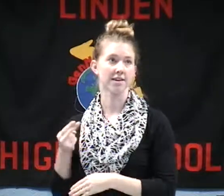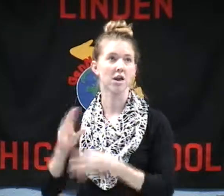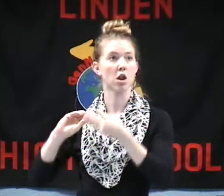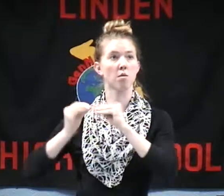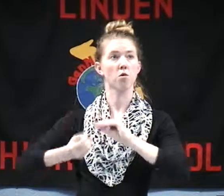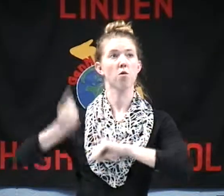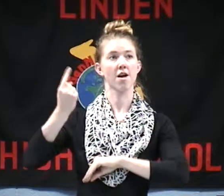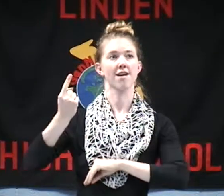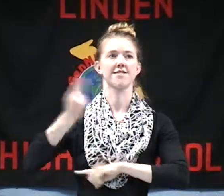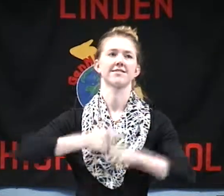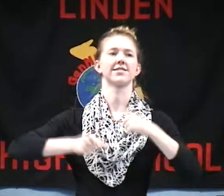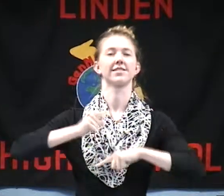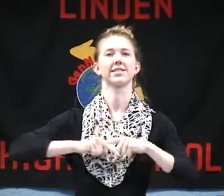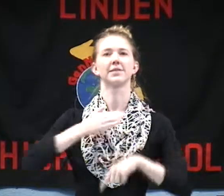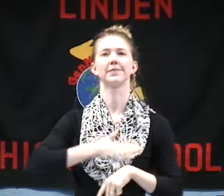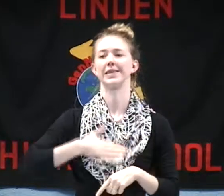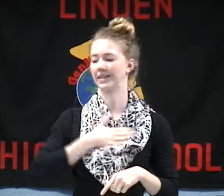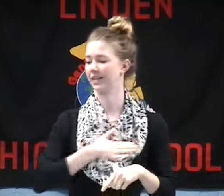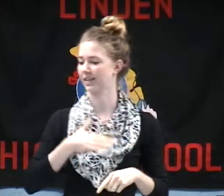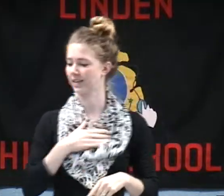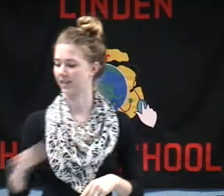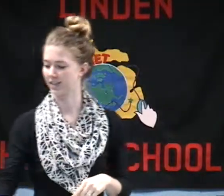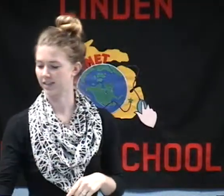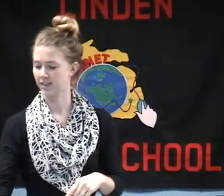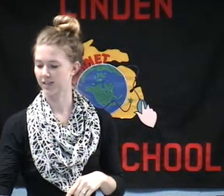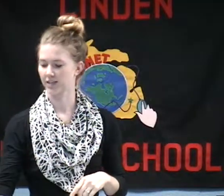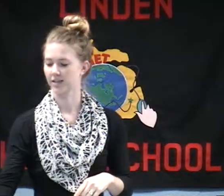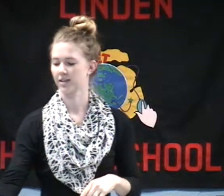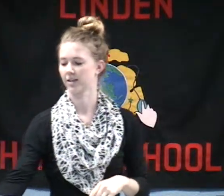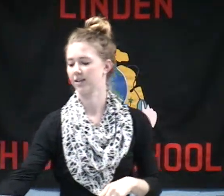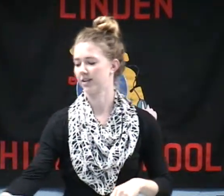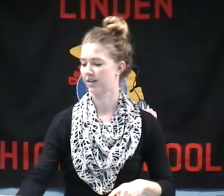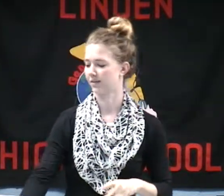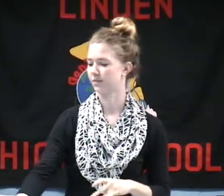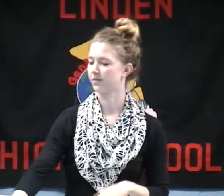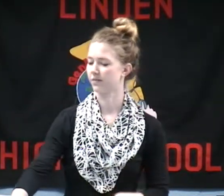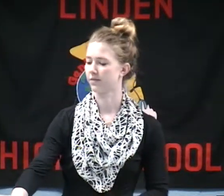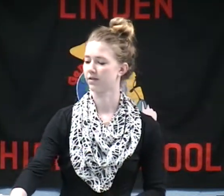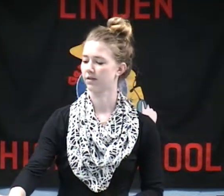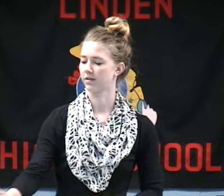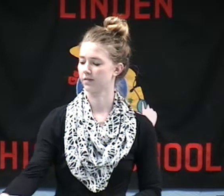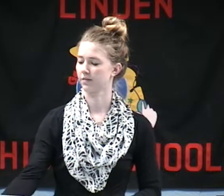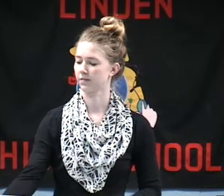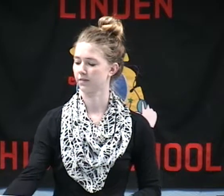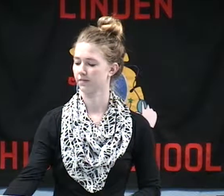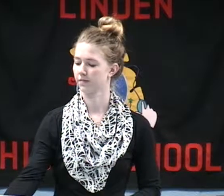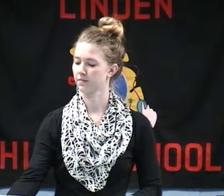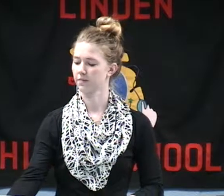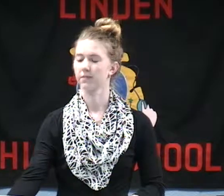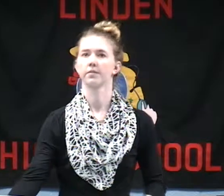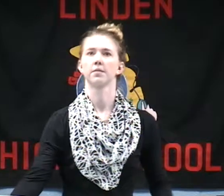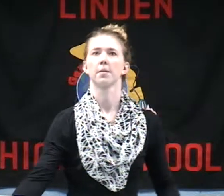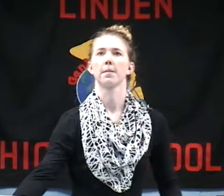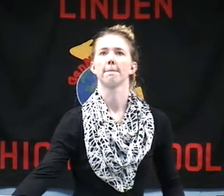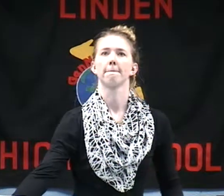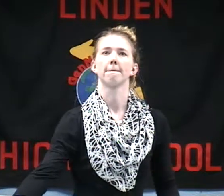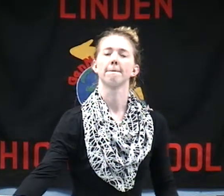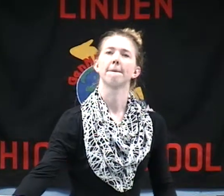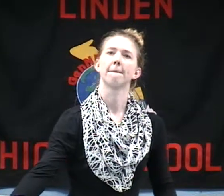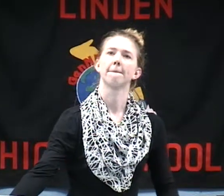Literally, I've never seen it. I've never. I don't think there's. I think there's only one. We need to make more